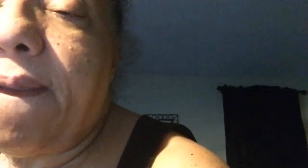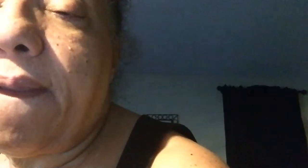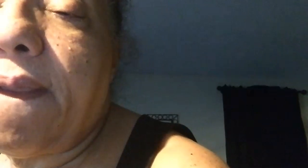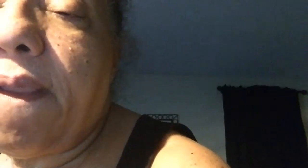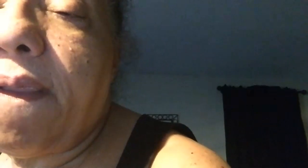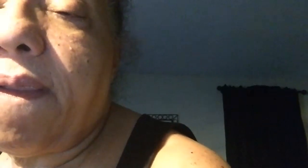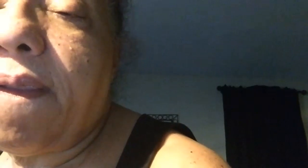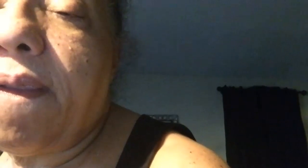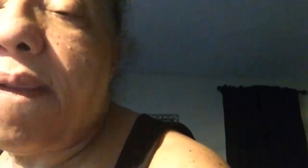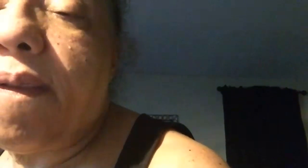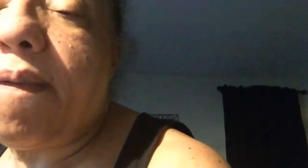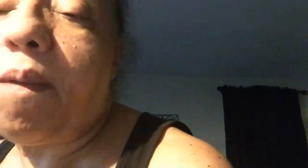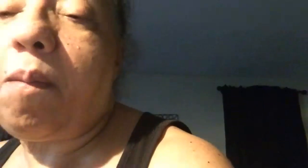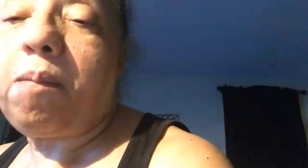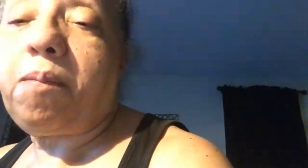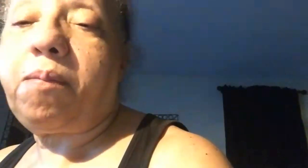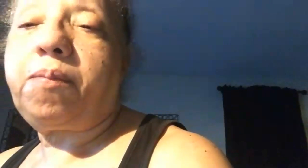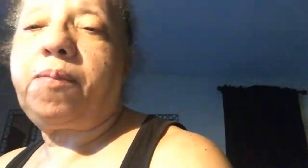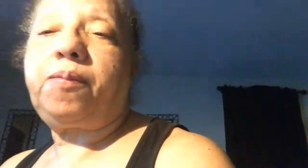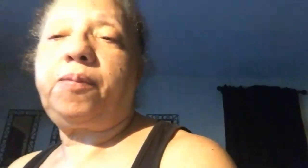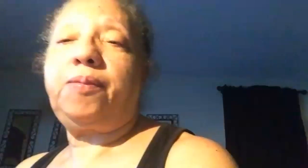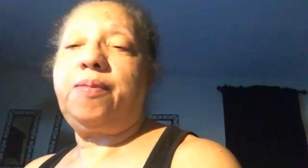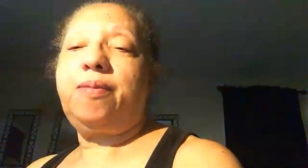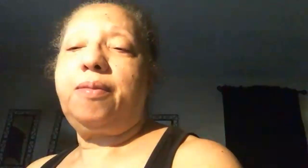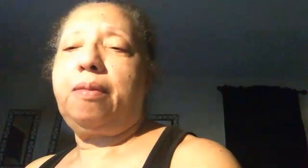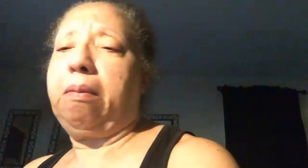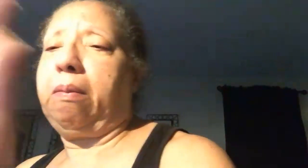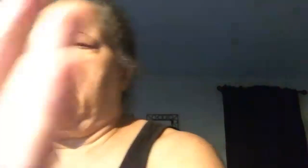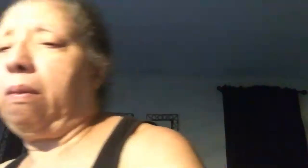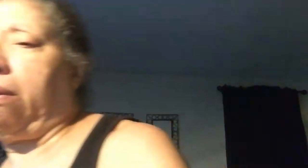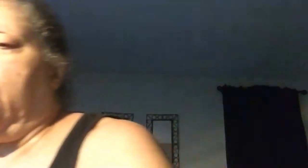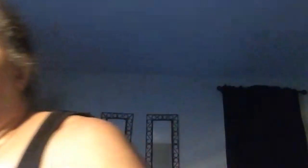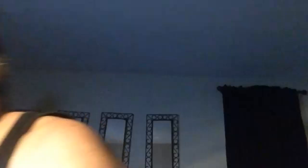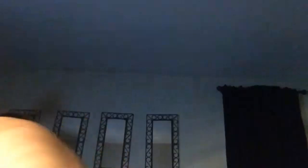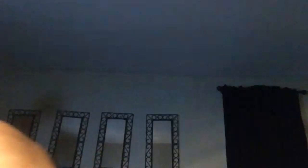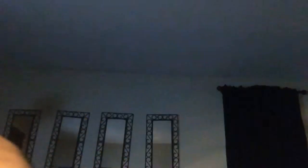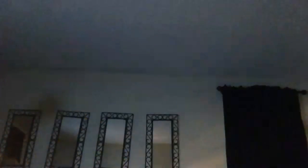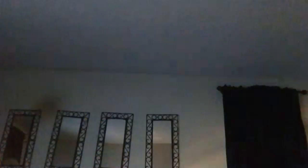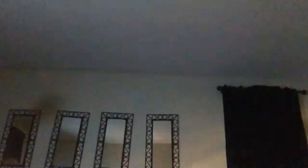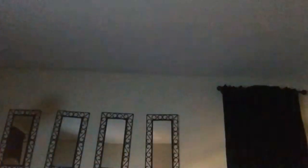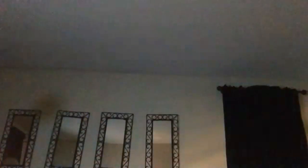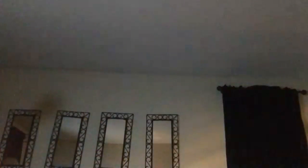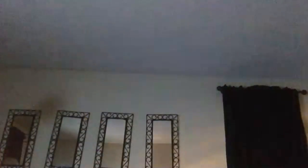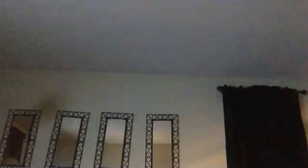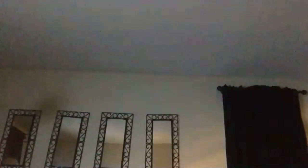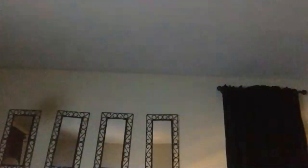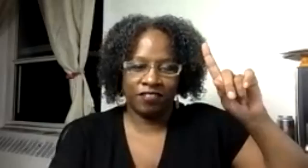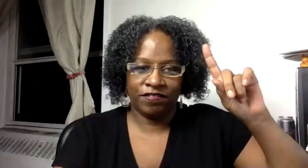left, paren code dash host right, paren, computer audio unmuted, video on. Christina,